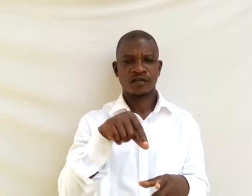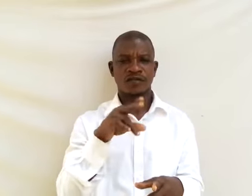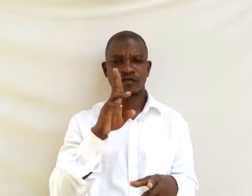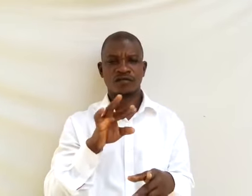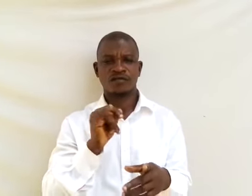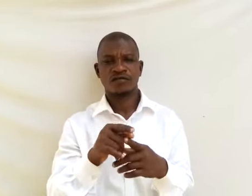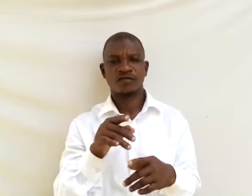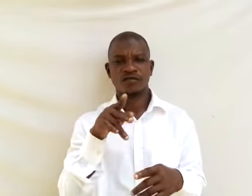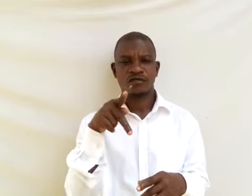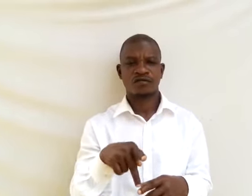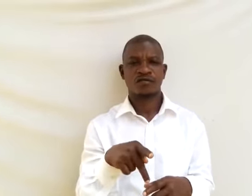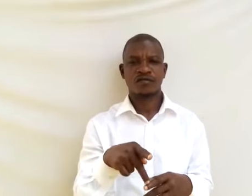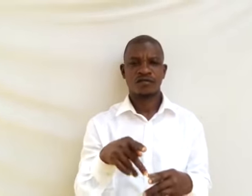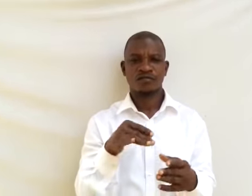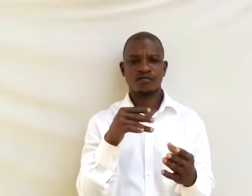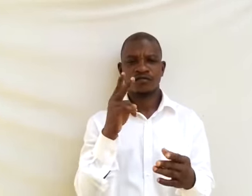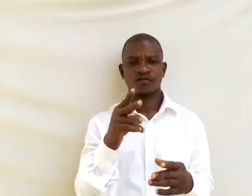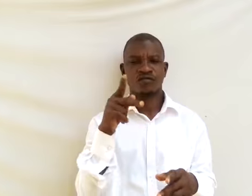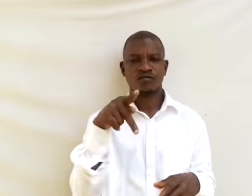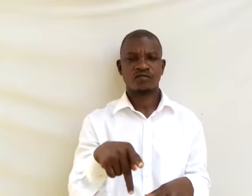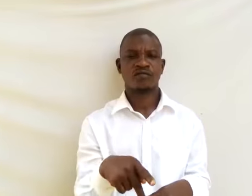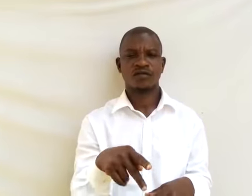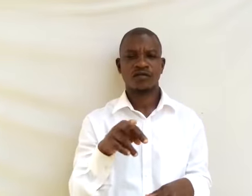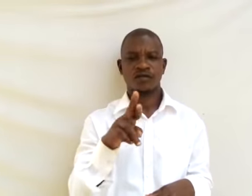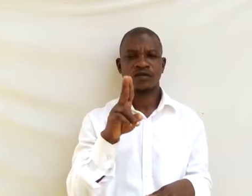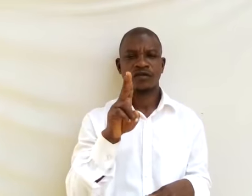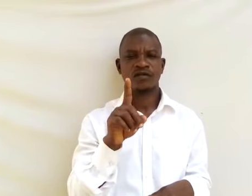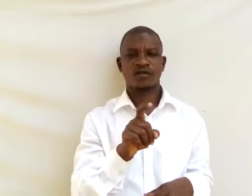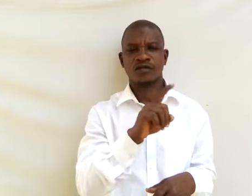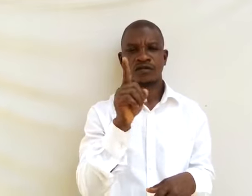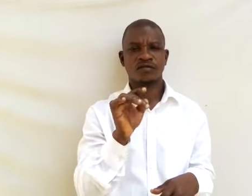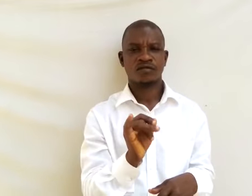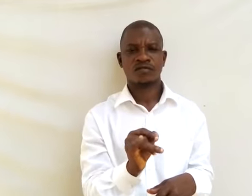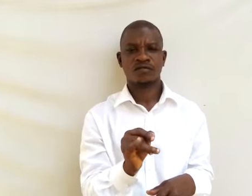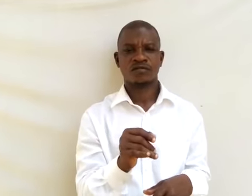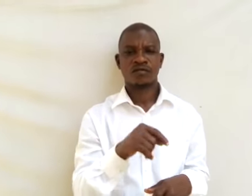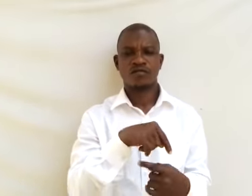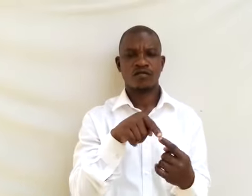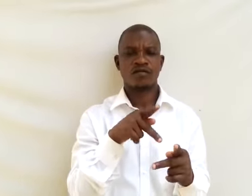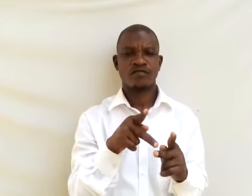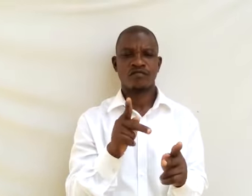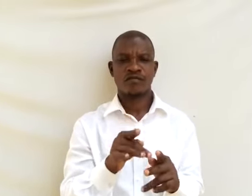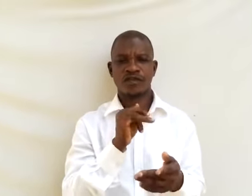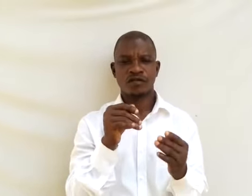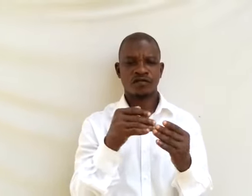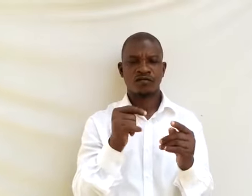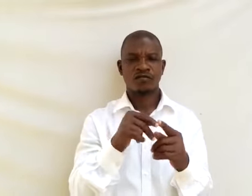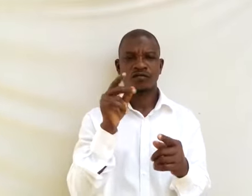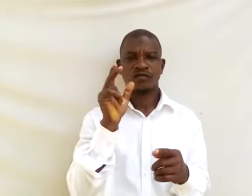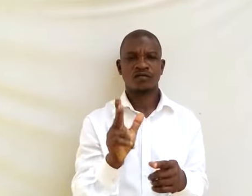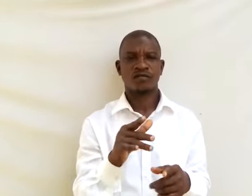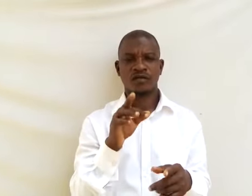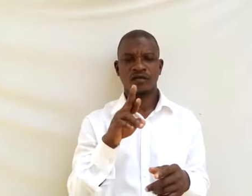P 2P R square. When P is equal to 3, R is equal to